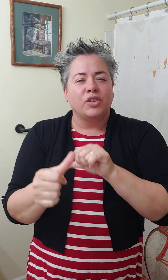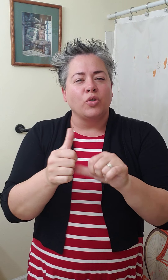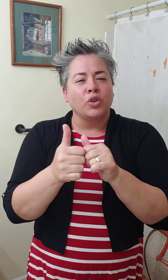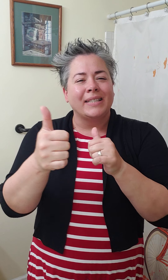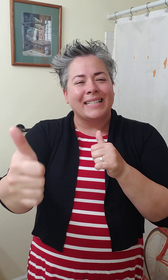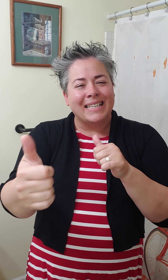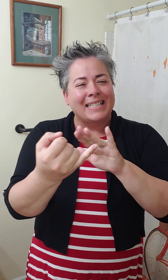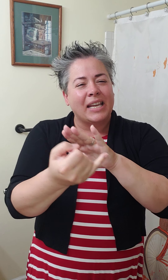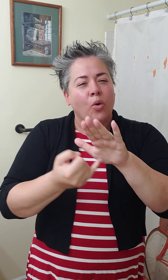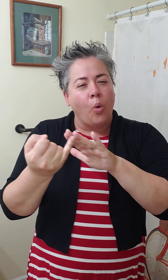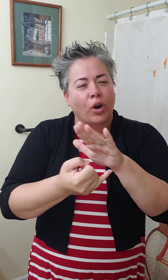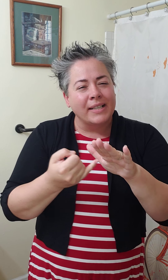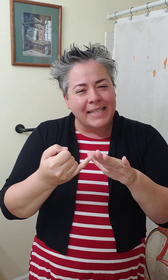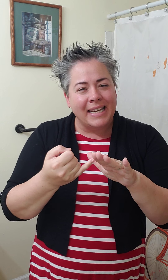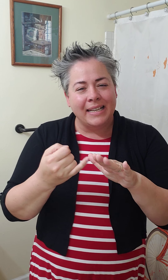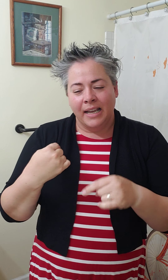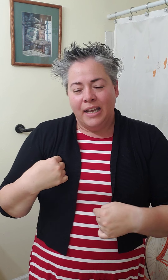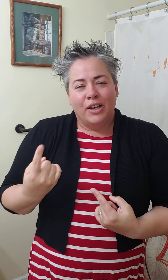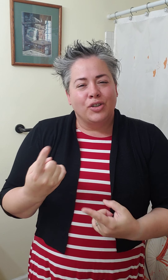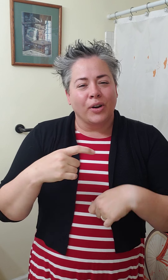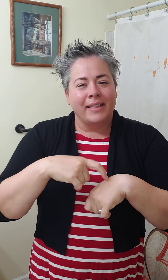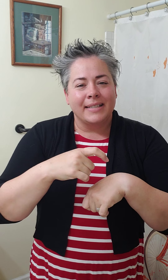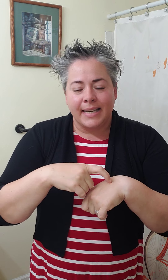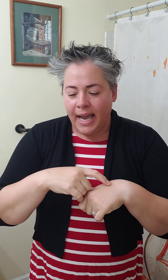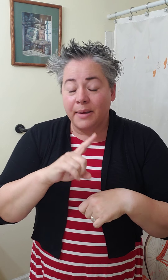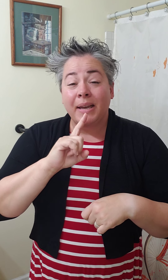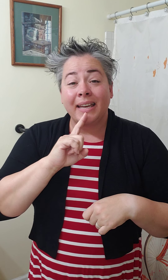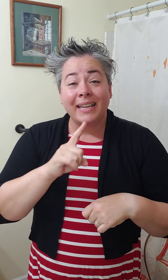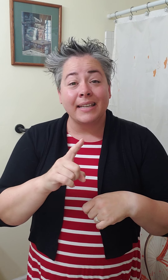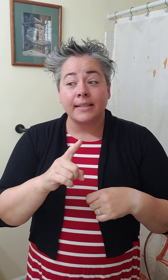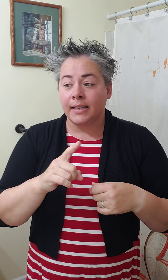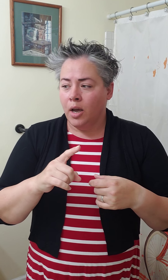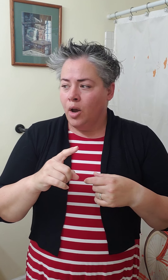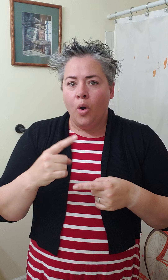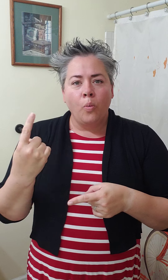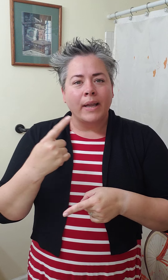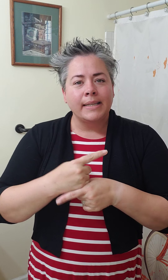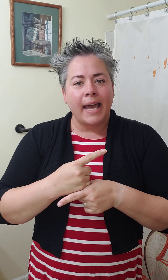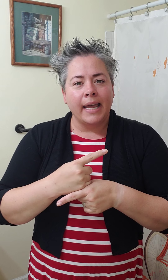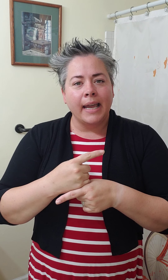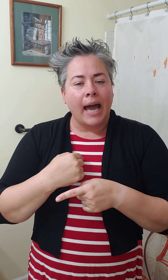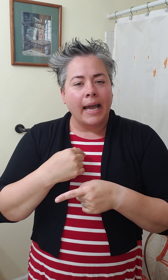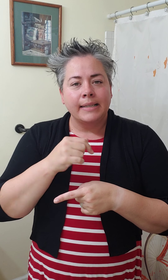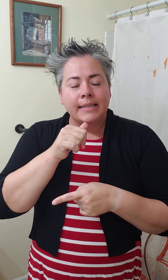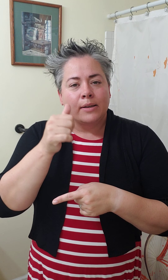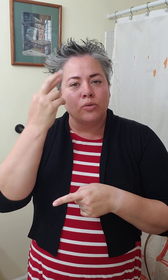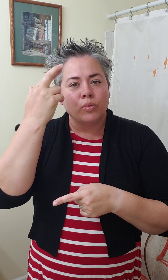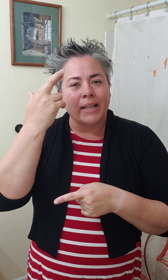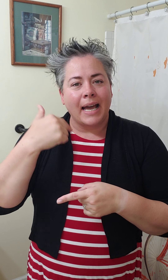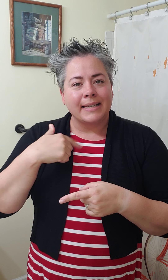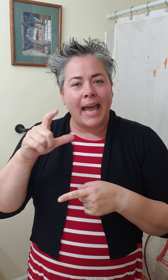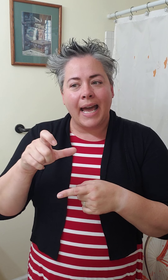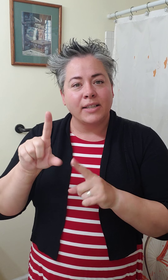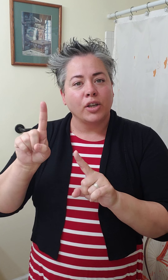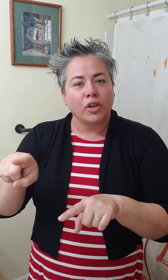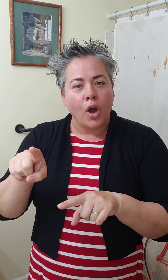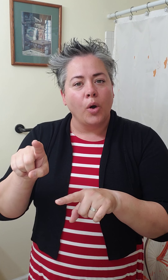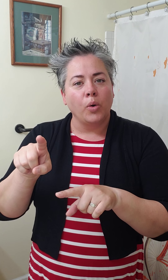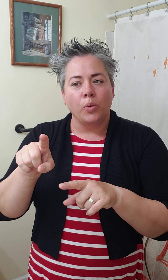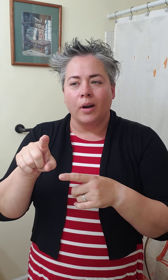social distancing quarantine during this time, is one day I didn't realize I had to